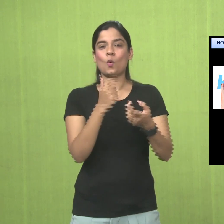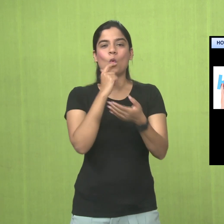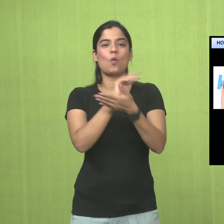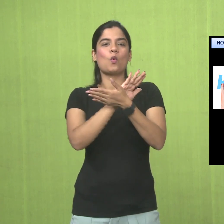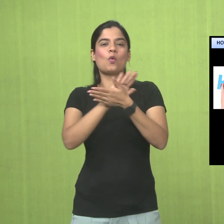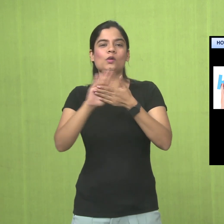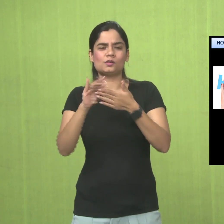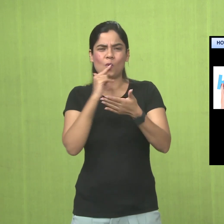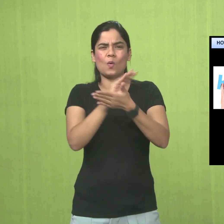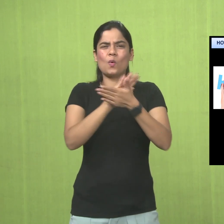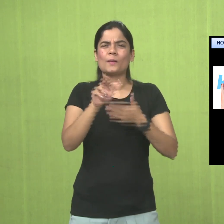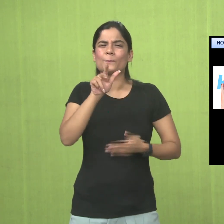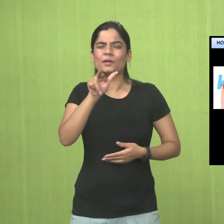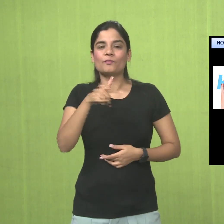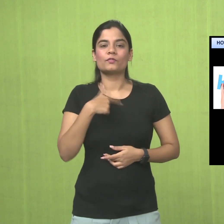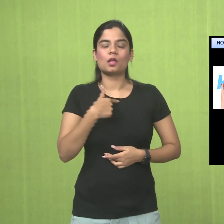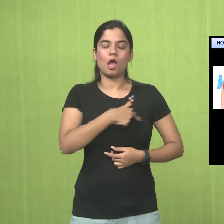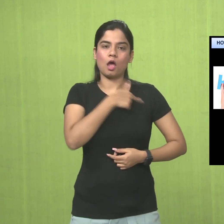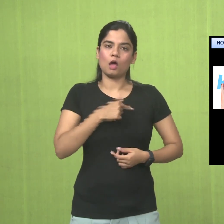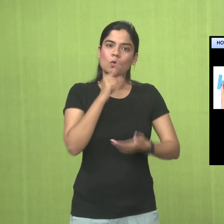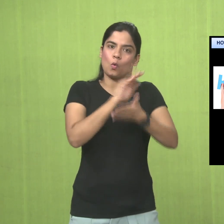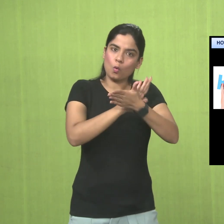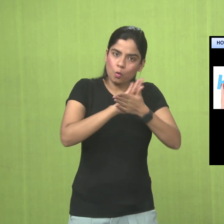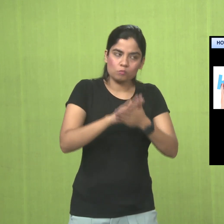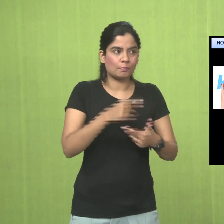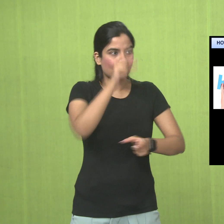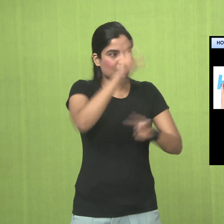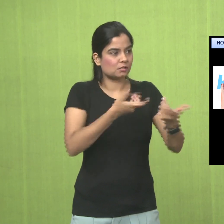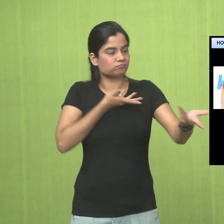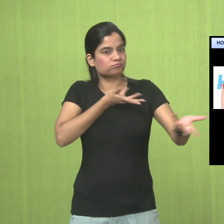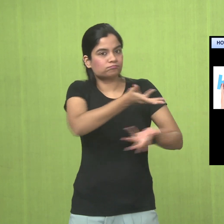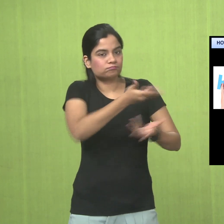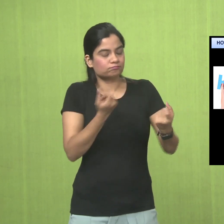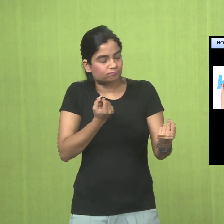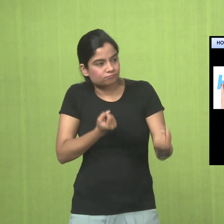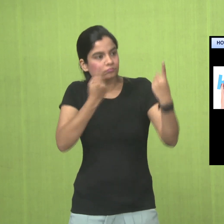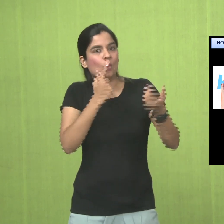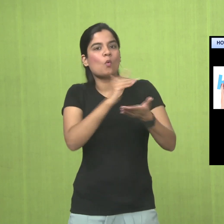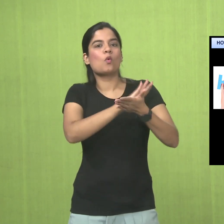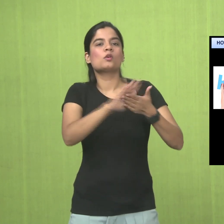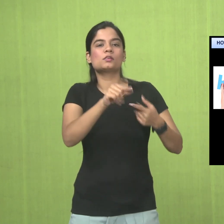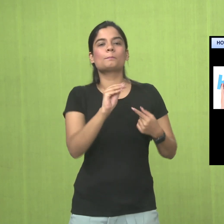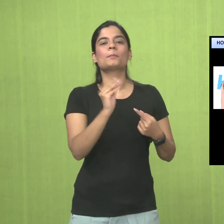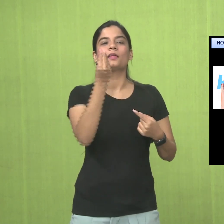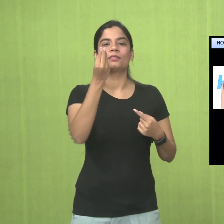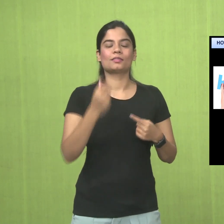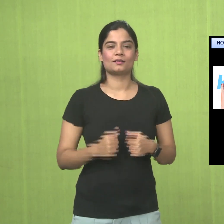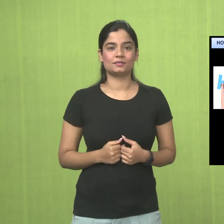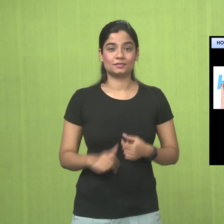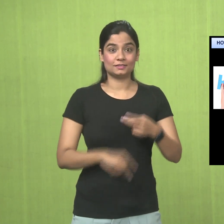honesty. Honesty means to be true, to be honest and not lie. Second,